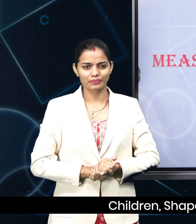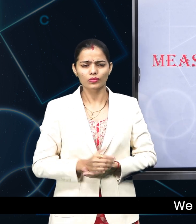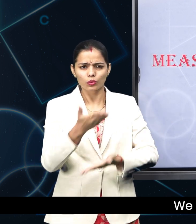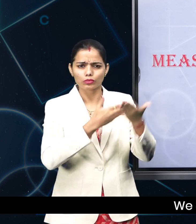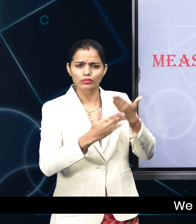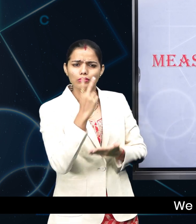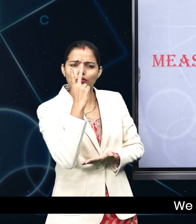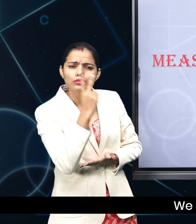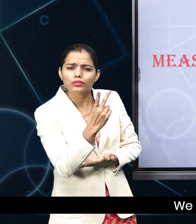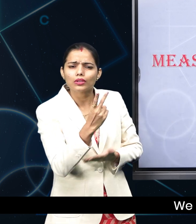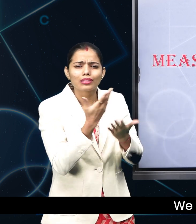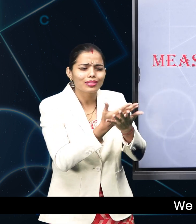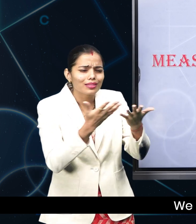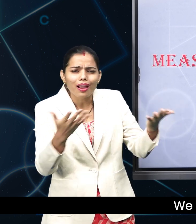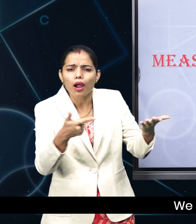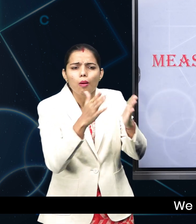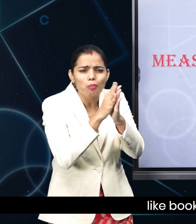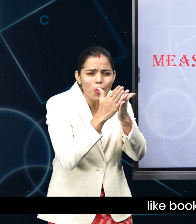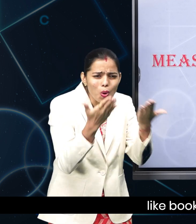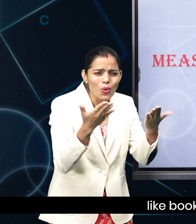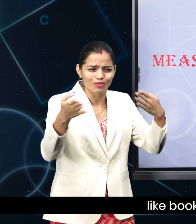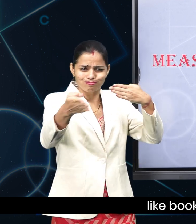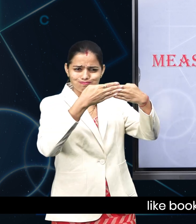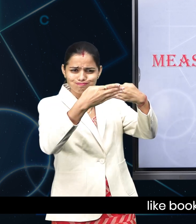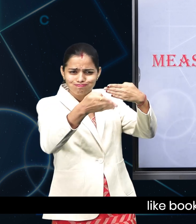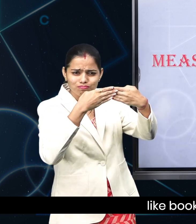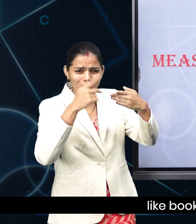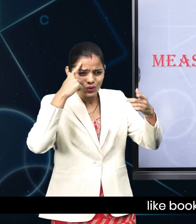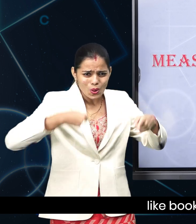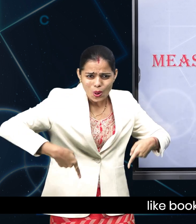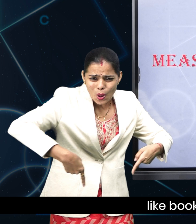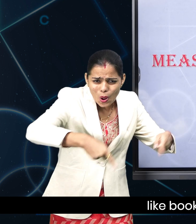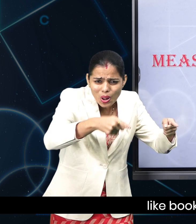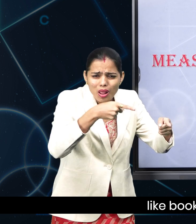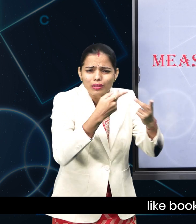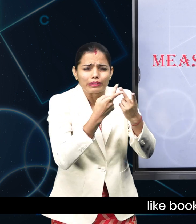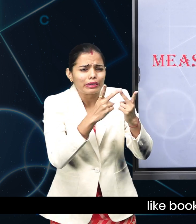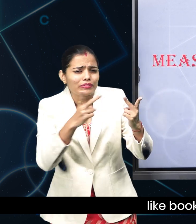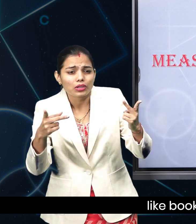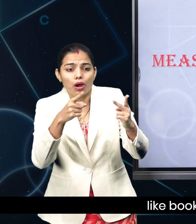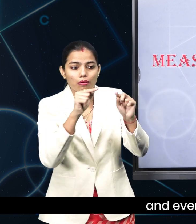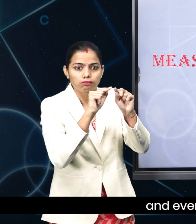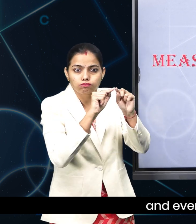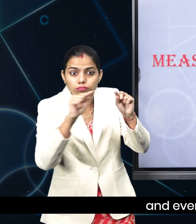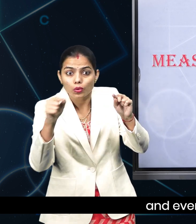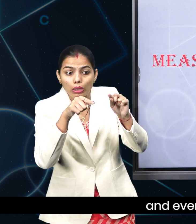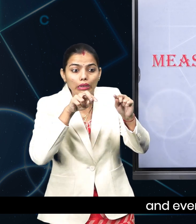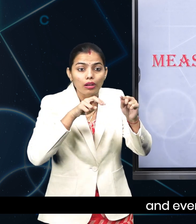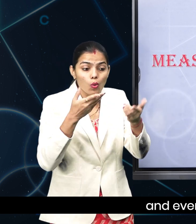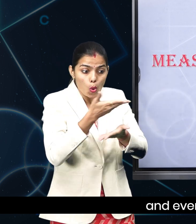We see them in things like books, windows, road signs, and even the paths